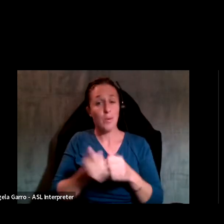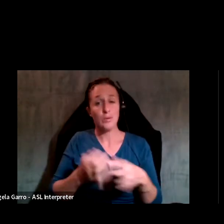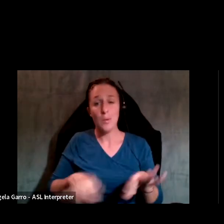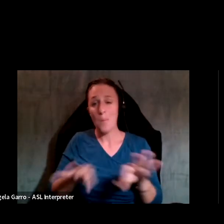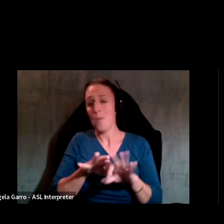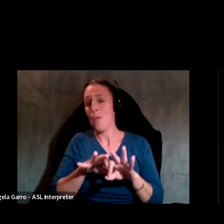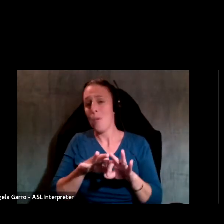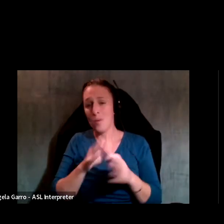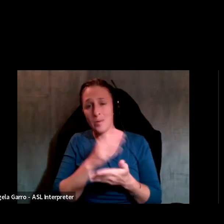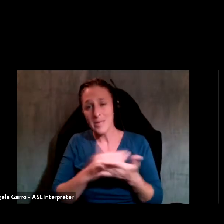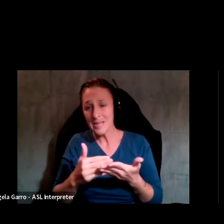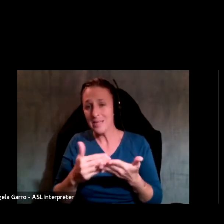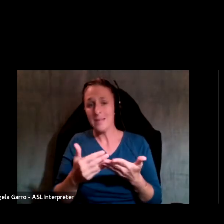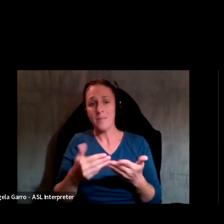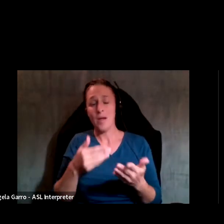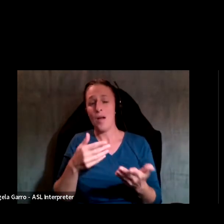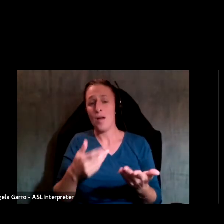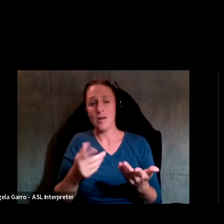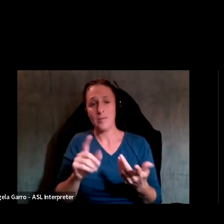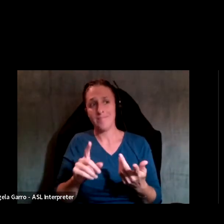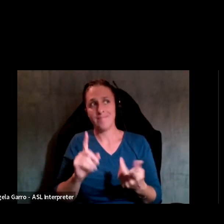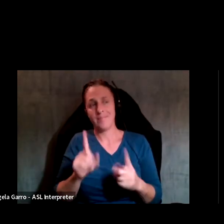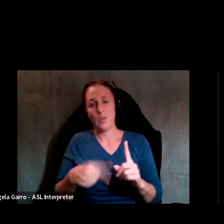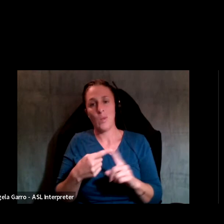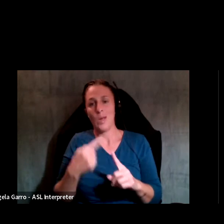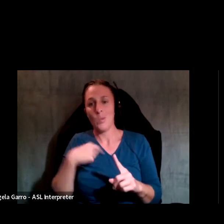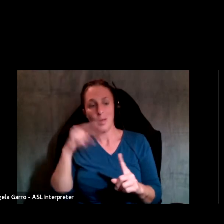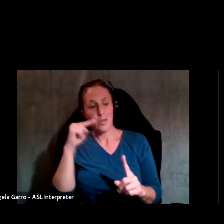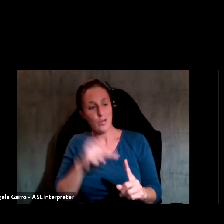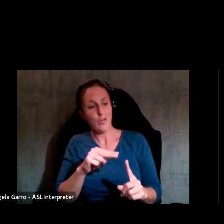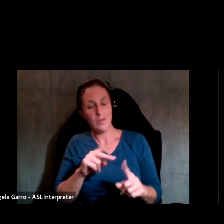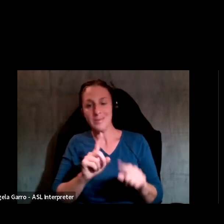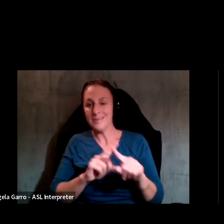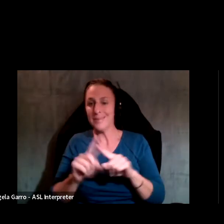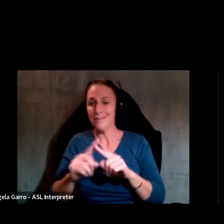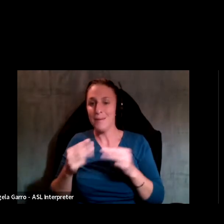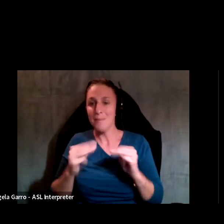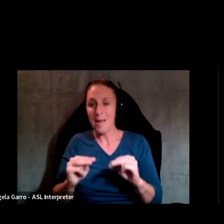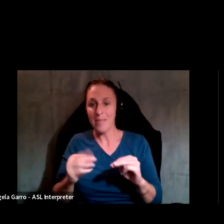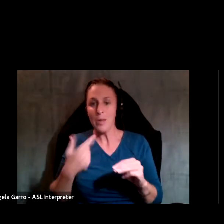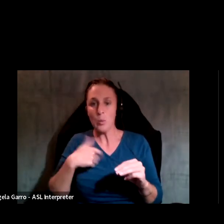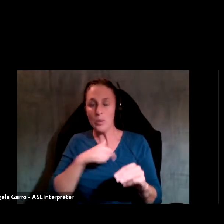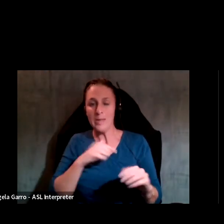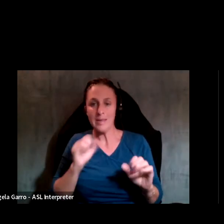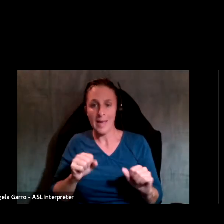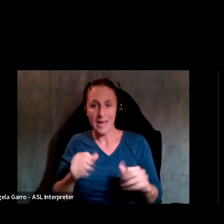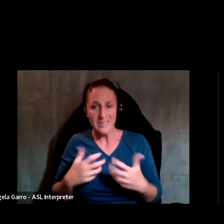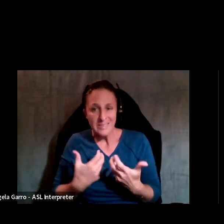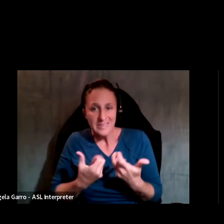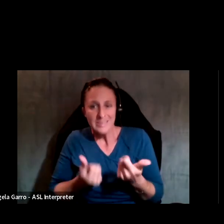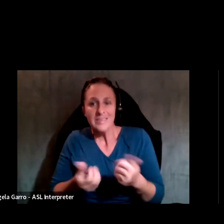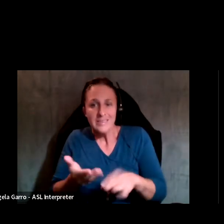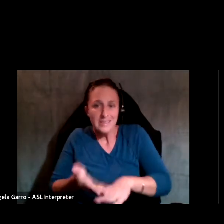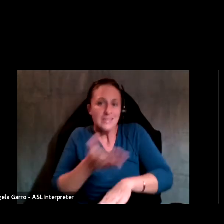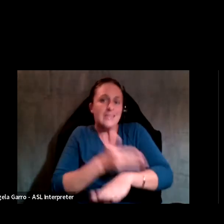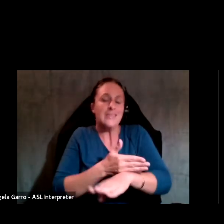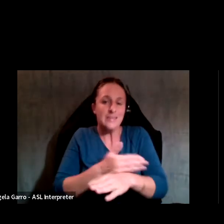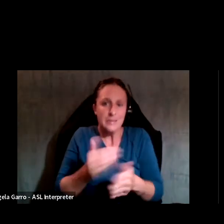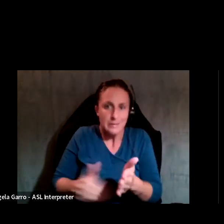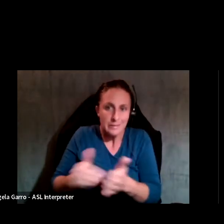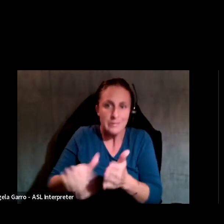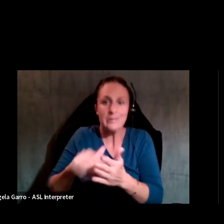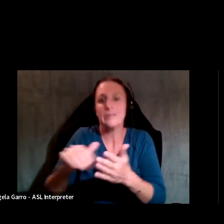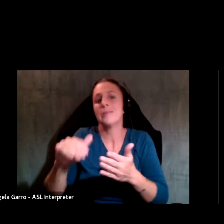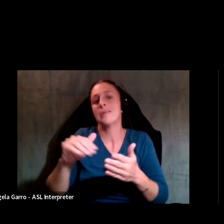of when we look at methods to recover, the chronic absenteeism. Where's the engagement? Where's